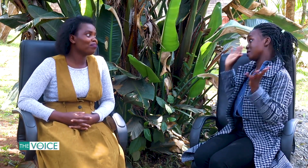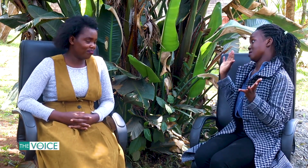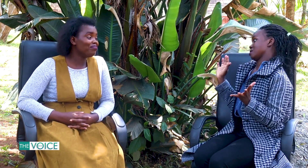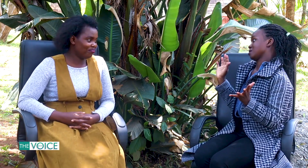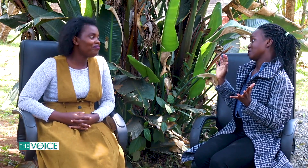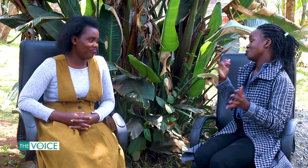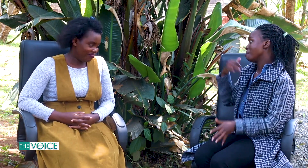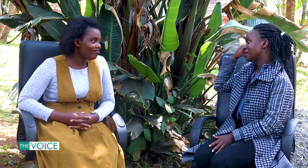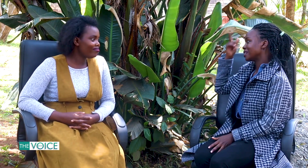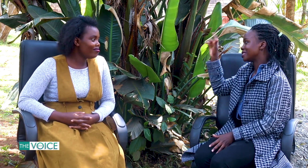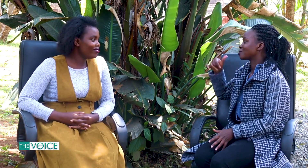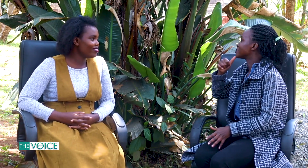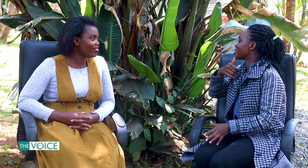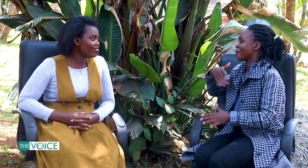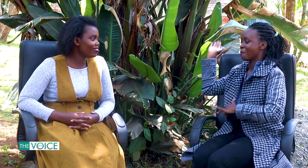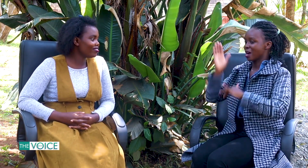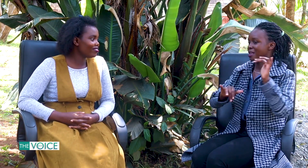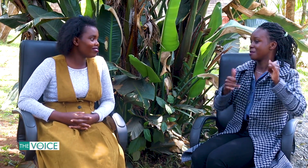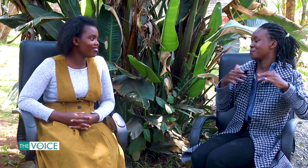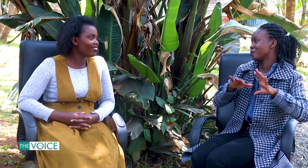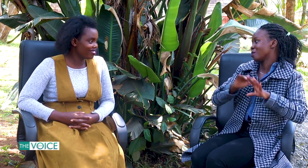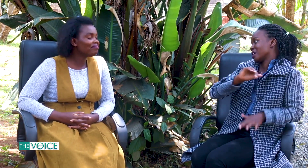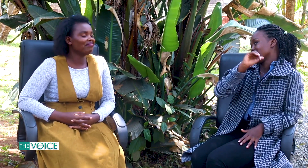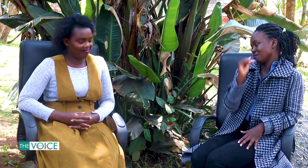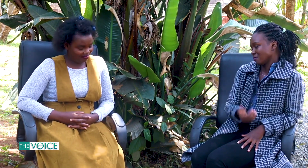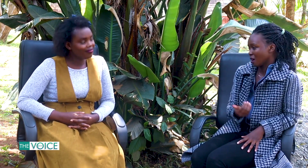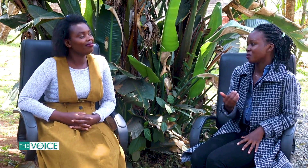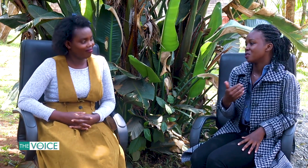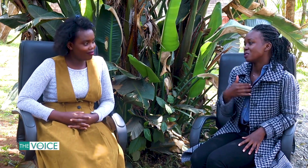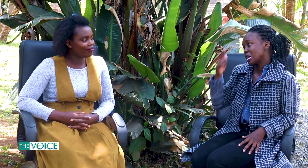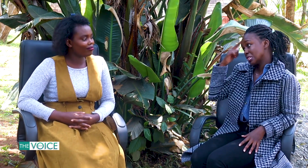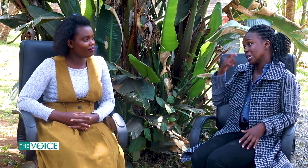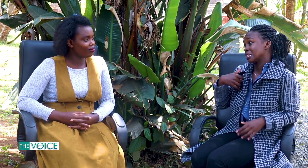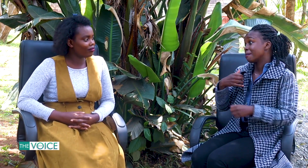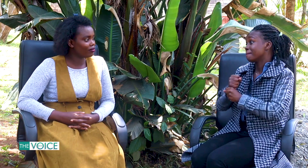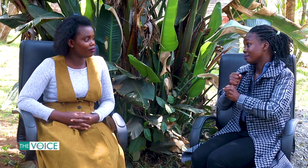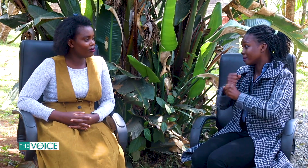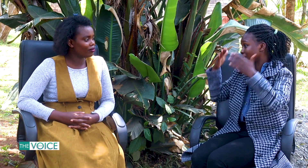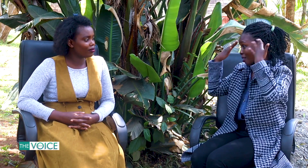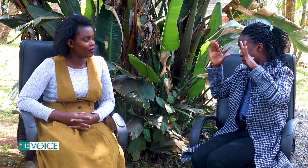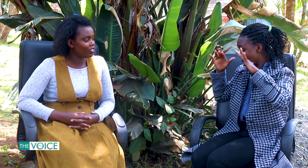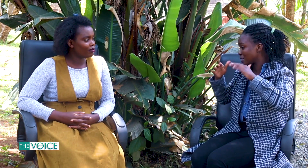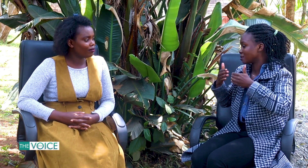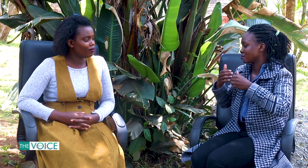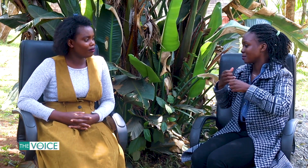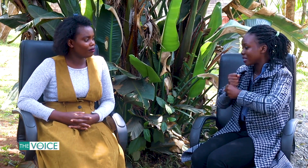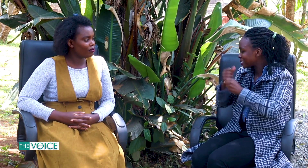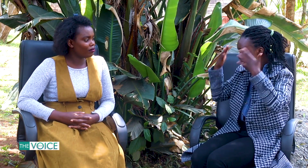to do a lot of workshops in the cities and we forget to go to the marginalized area where they are experiencing